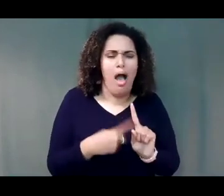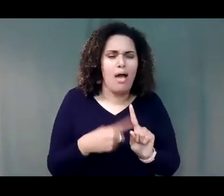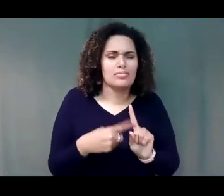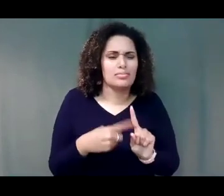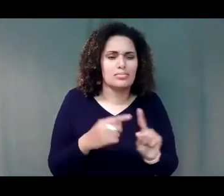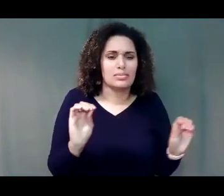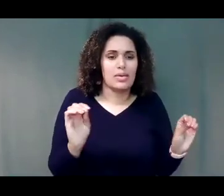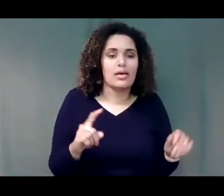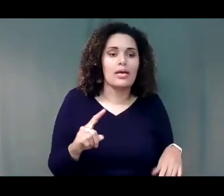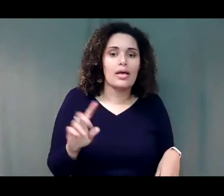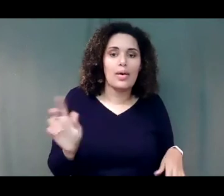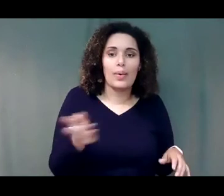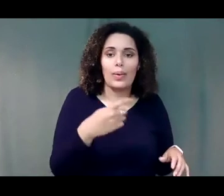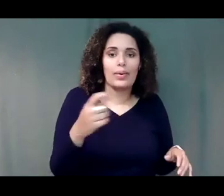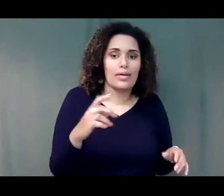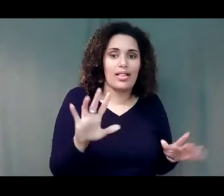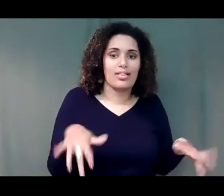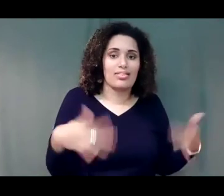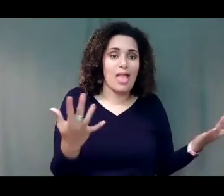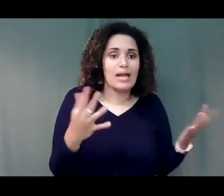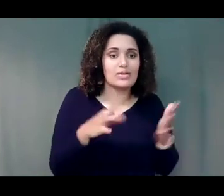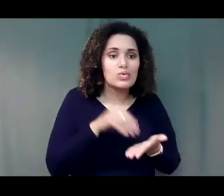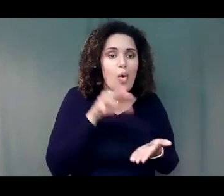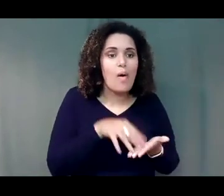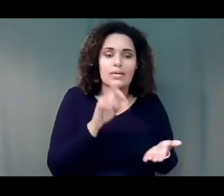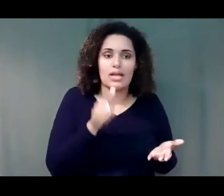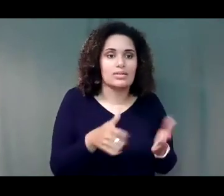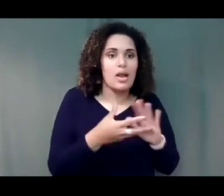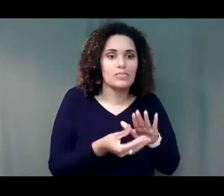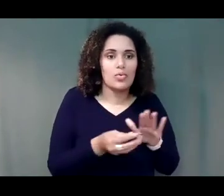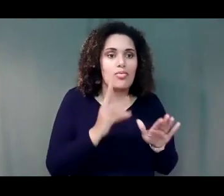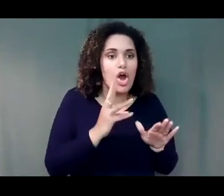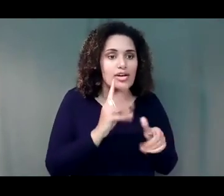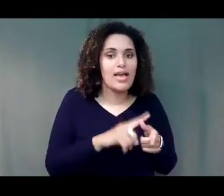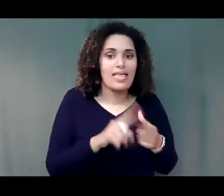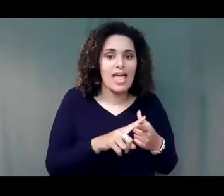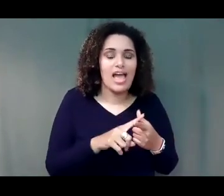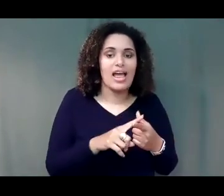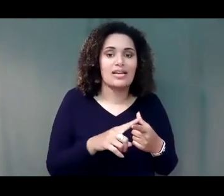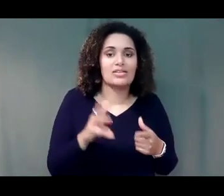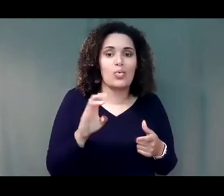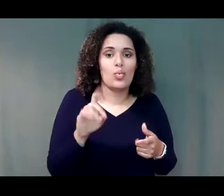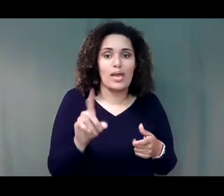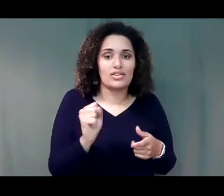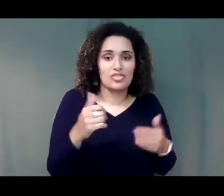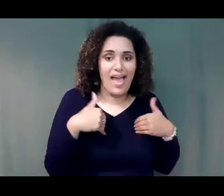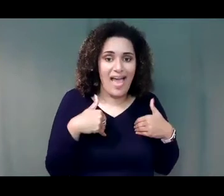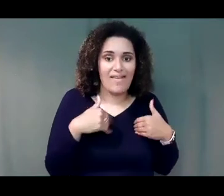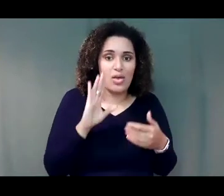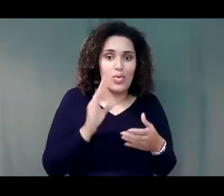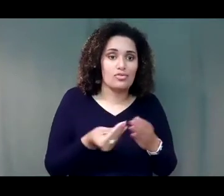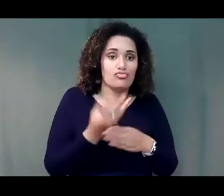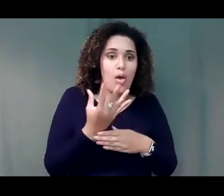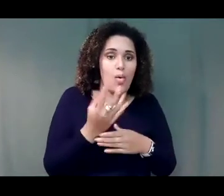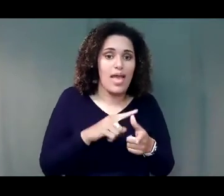very light soil medium up there that absorbs almost no water at all. And then when you get weeds up on the roof, they'll grow for a little bit.